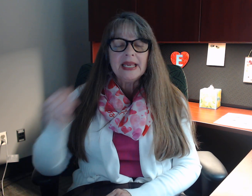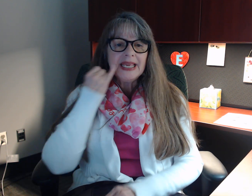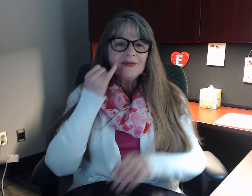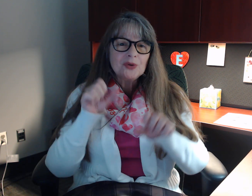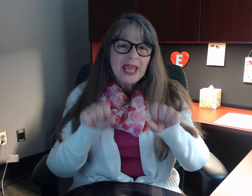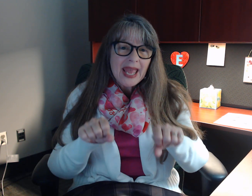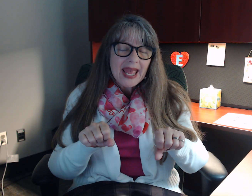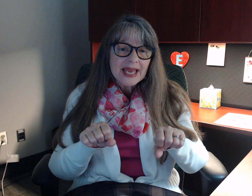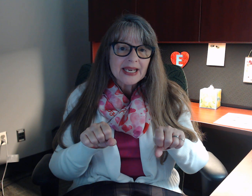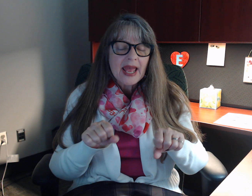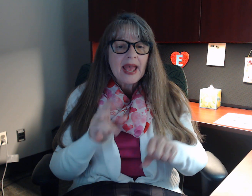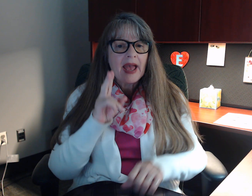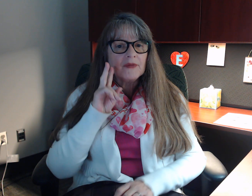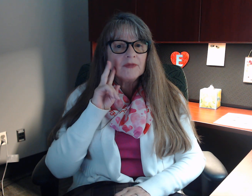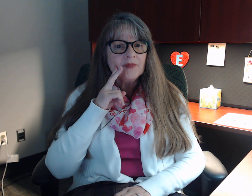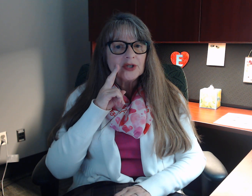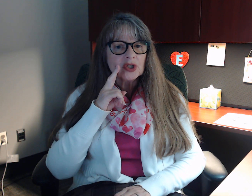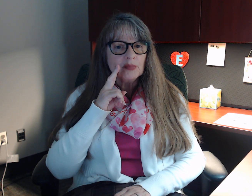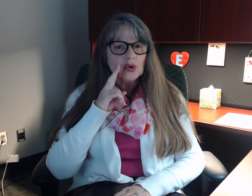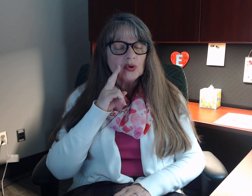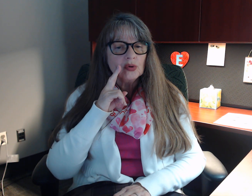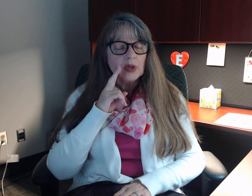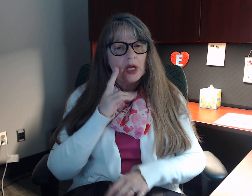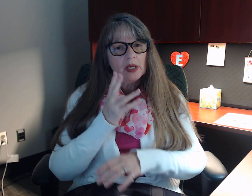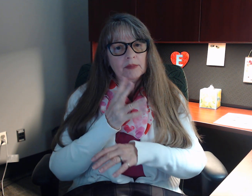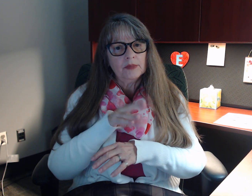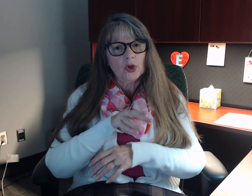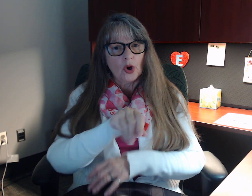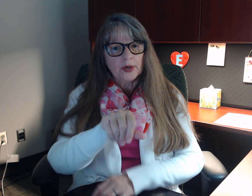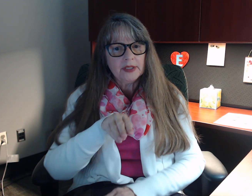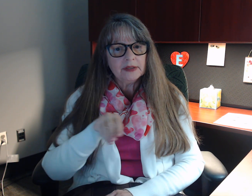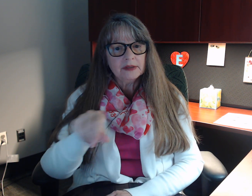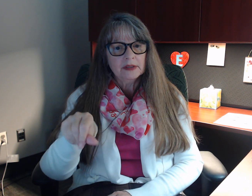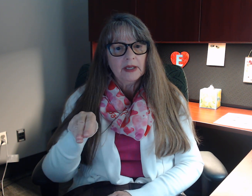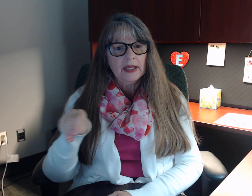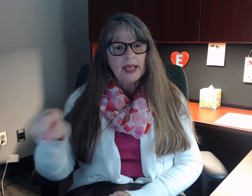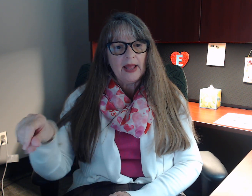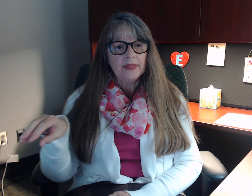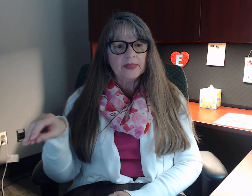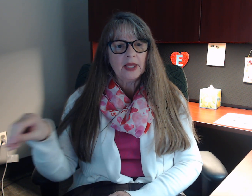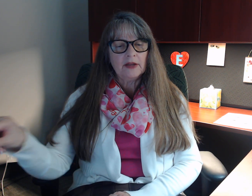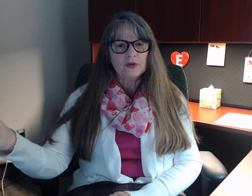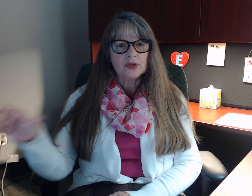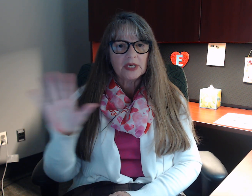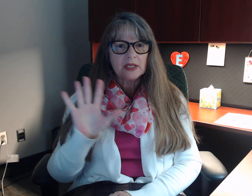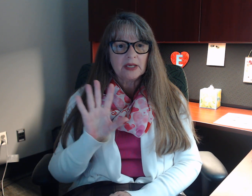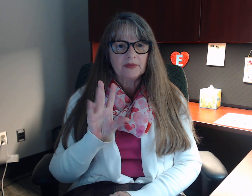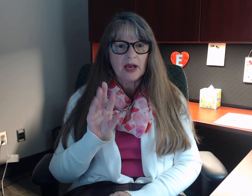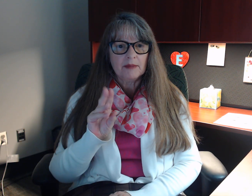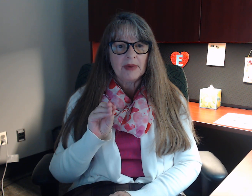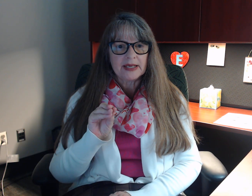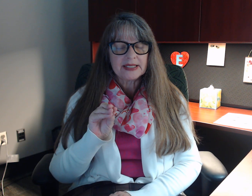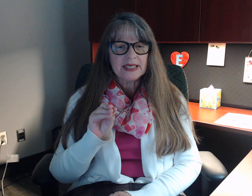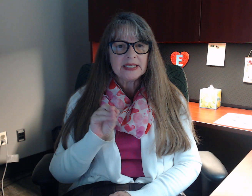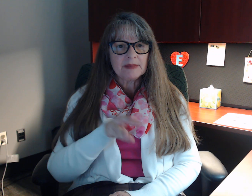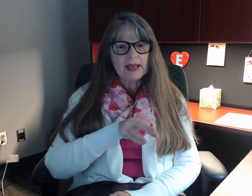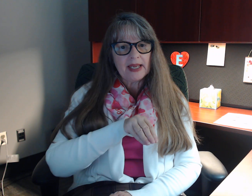If you can, have a vegetable garden. And then if you see that I've got my seeds in my hand and